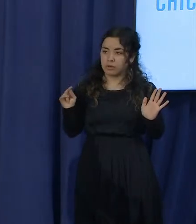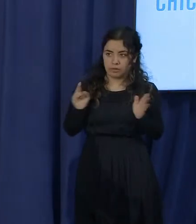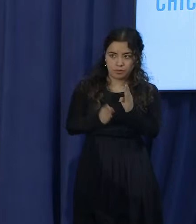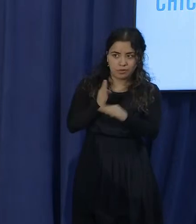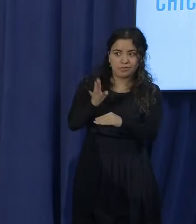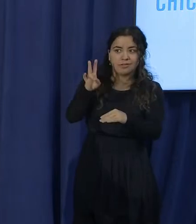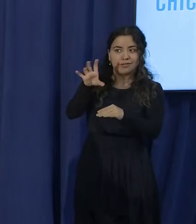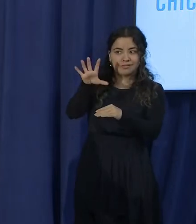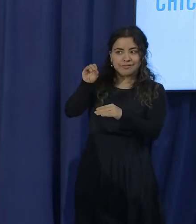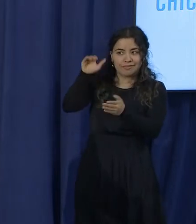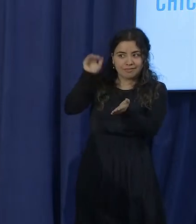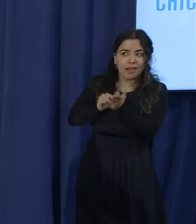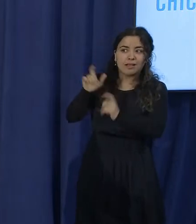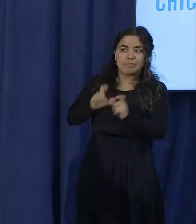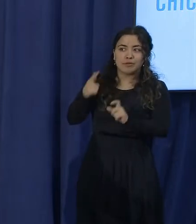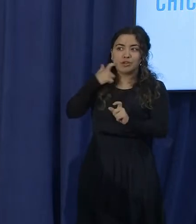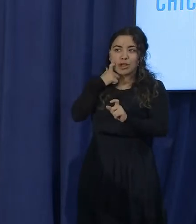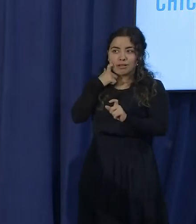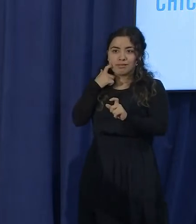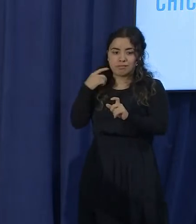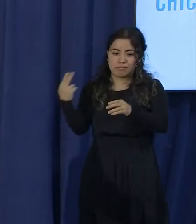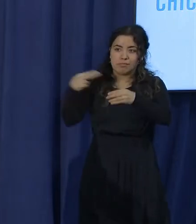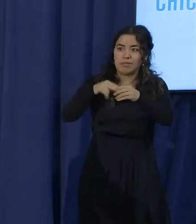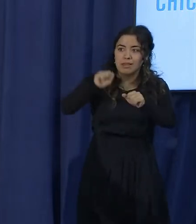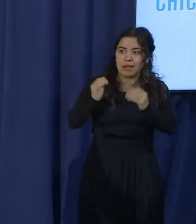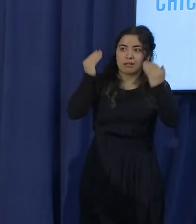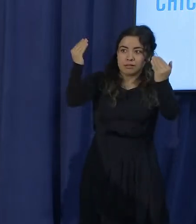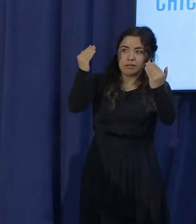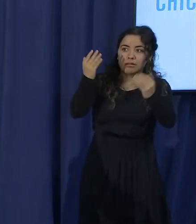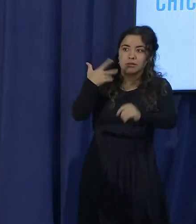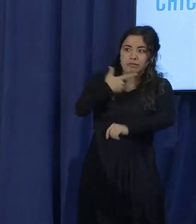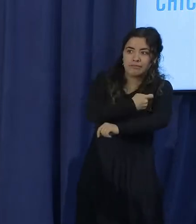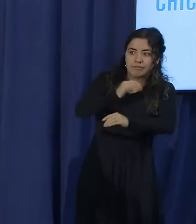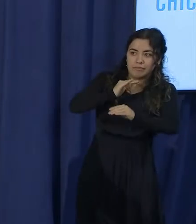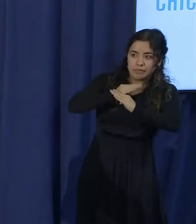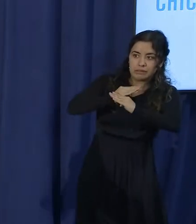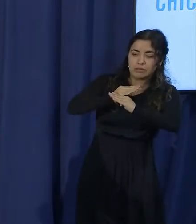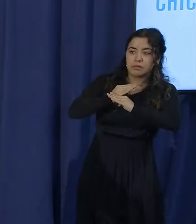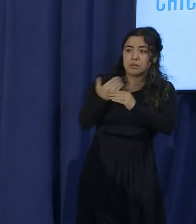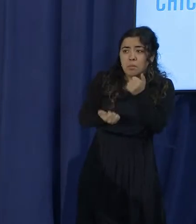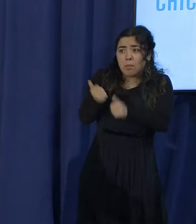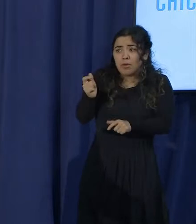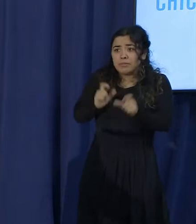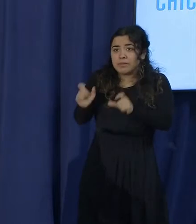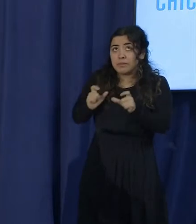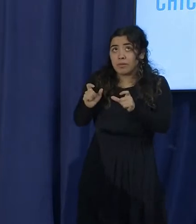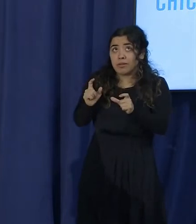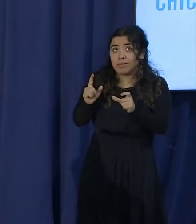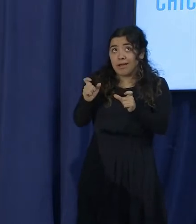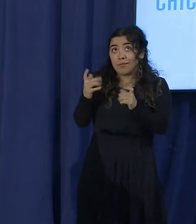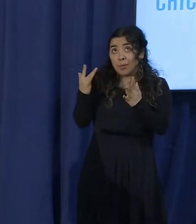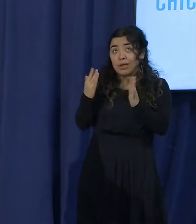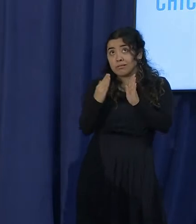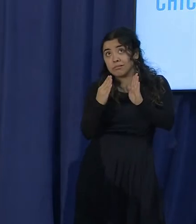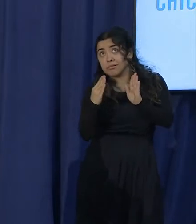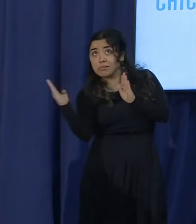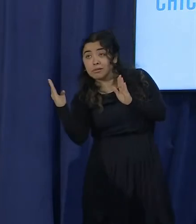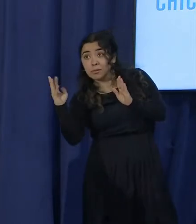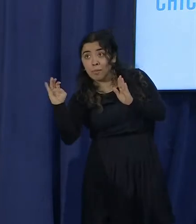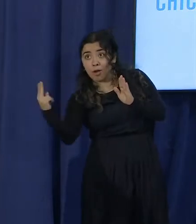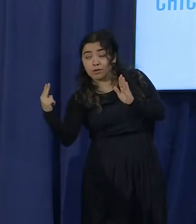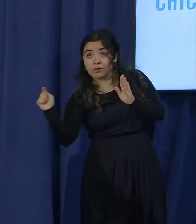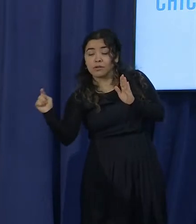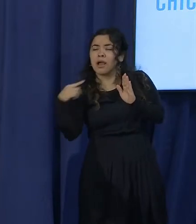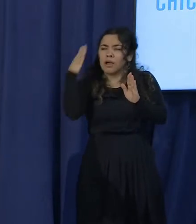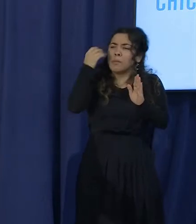people who have just become eligible, and most people, are going to get vaccinated in March, for example. A lot will get done in